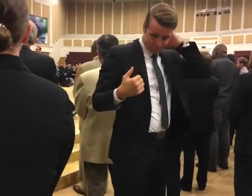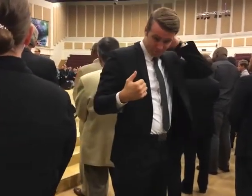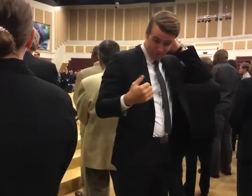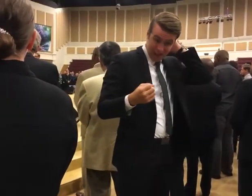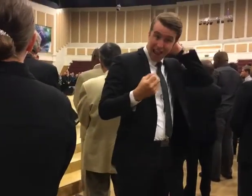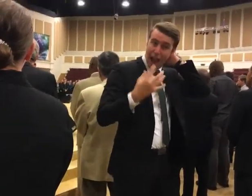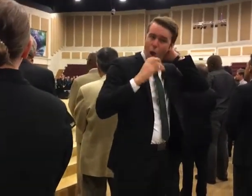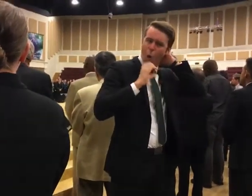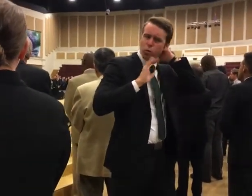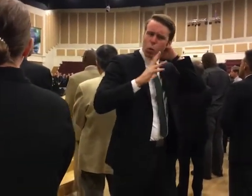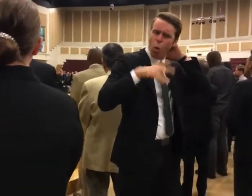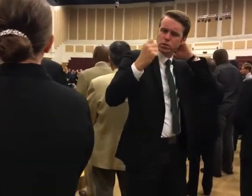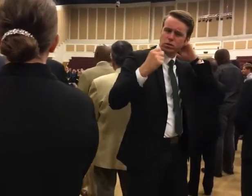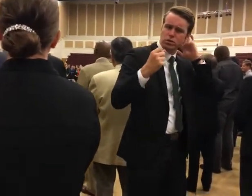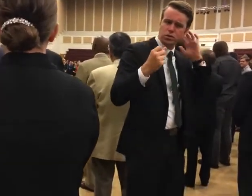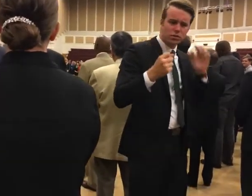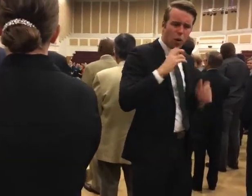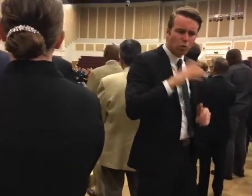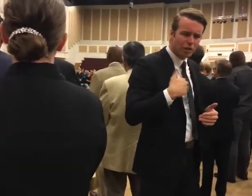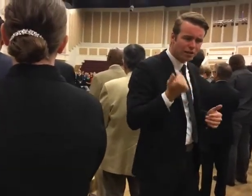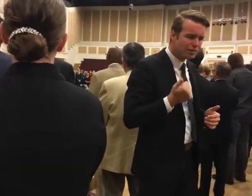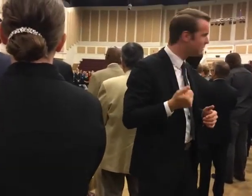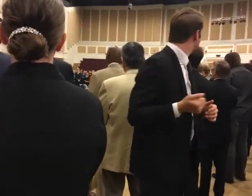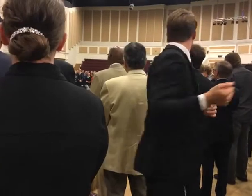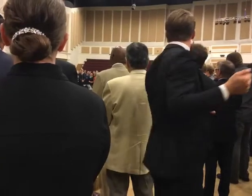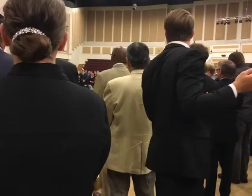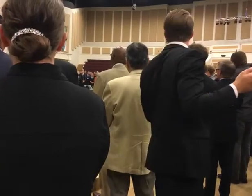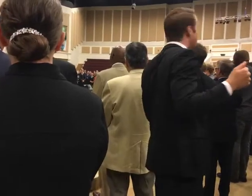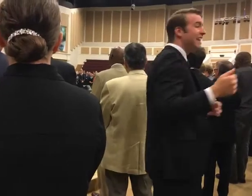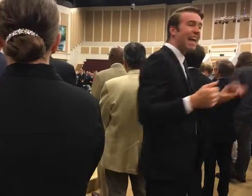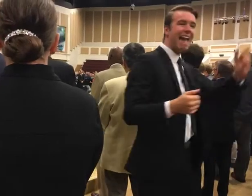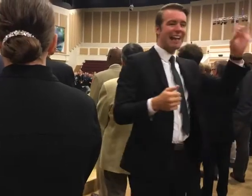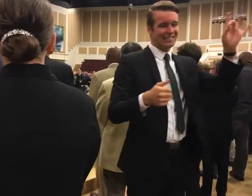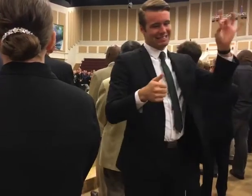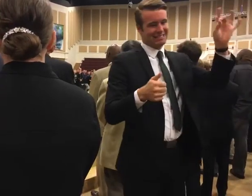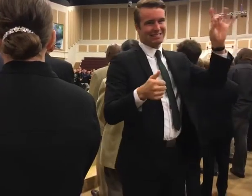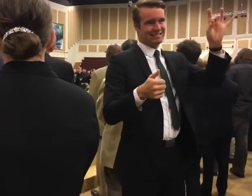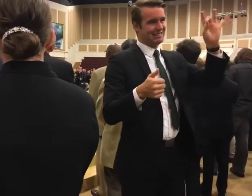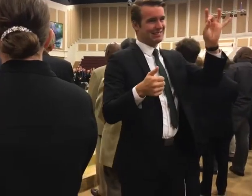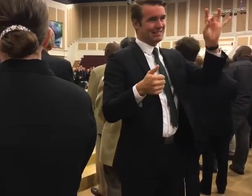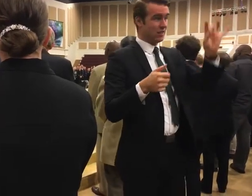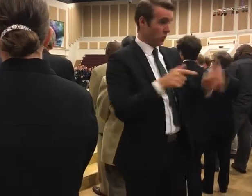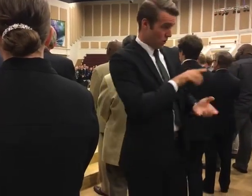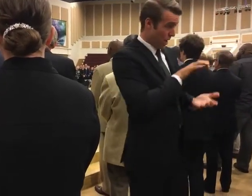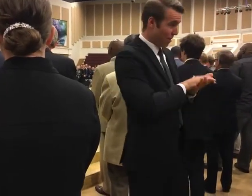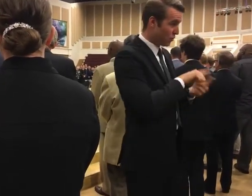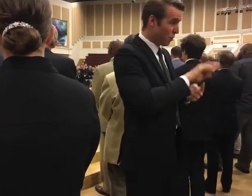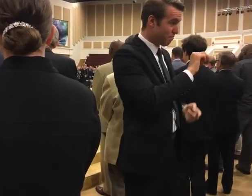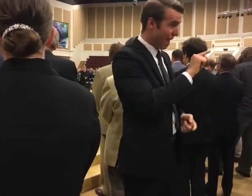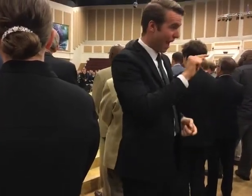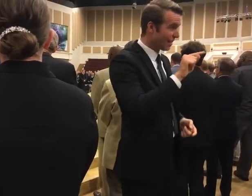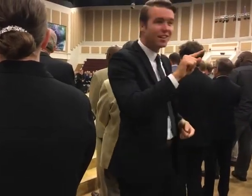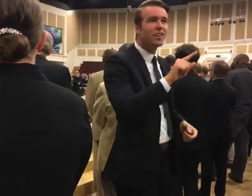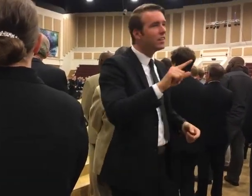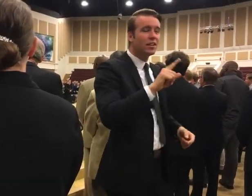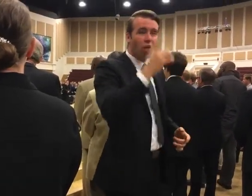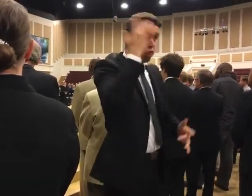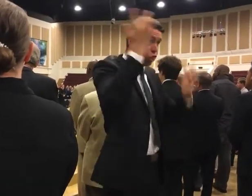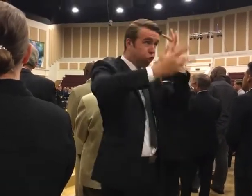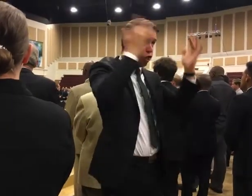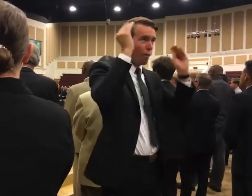How old's the oldest one? How old's the youngest one? 10. 18? 10. And you're married to Matt, the absent-minded professor.